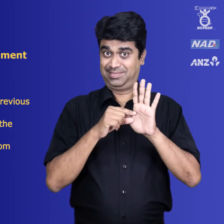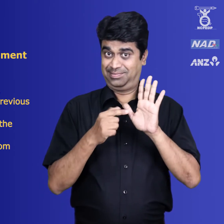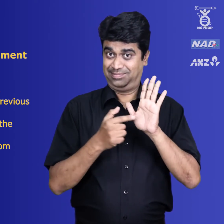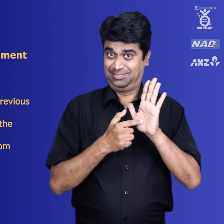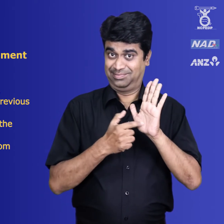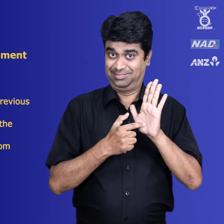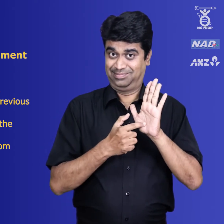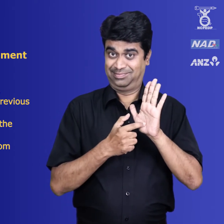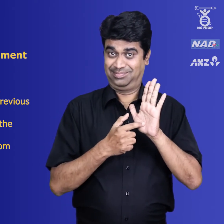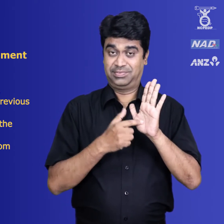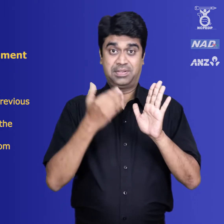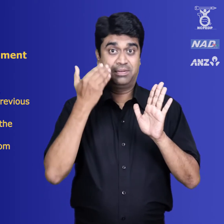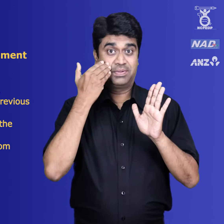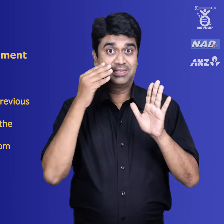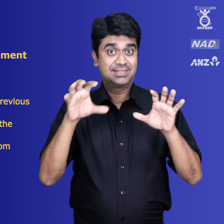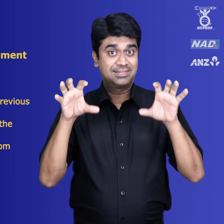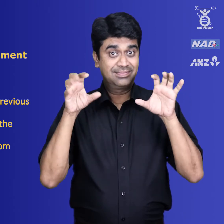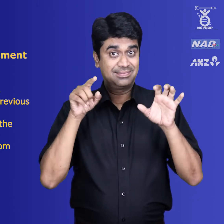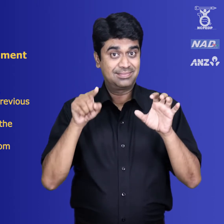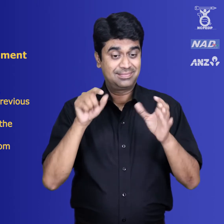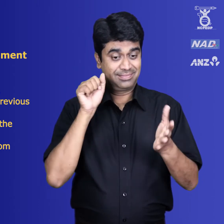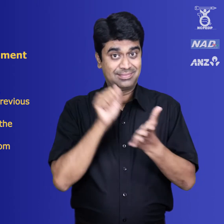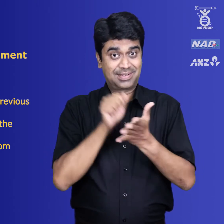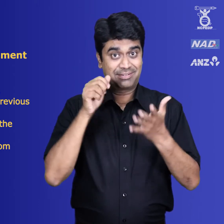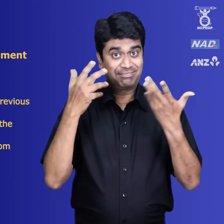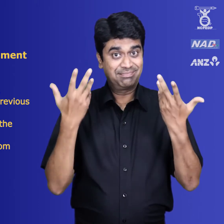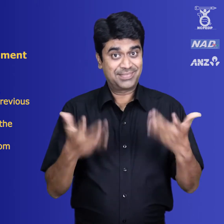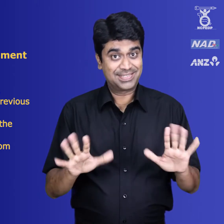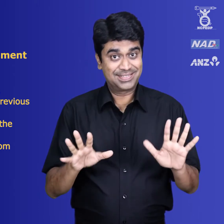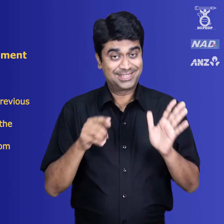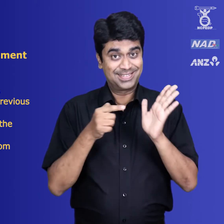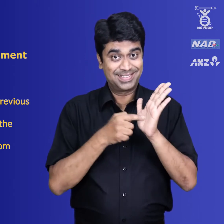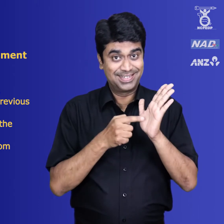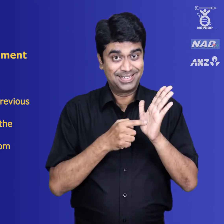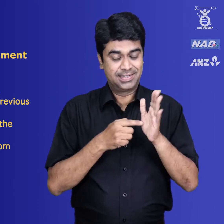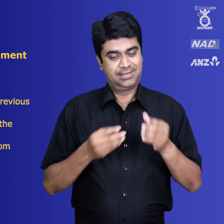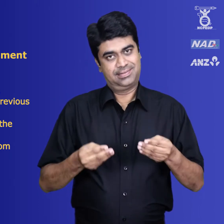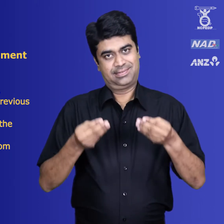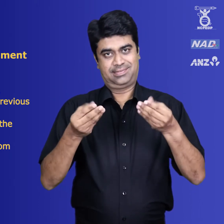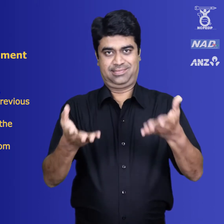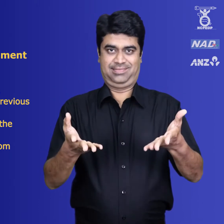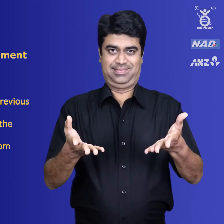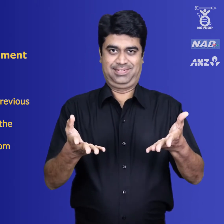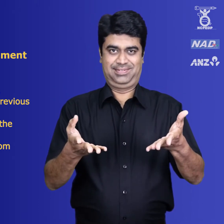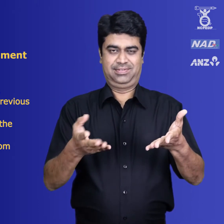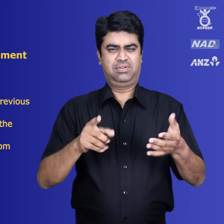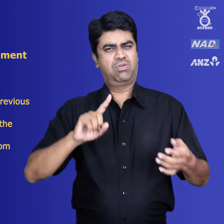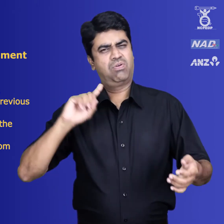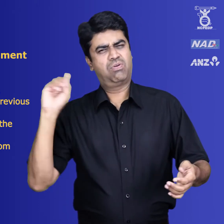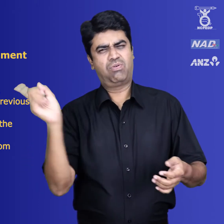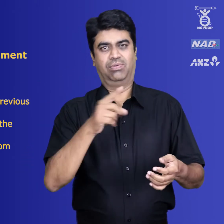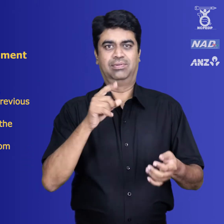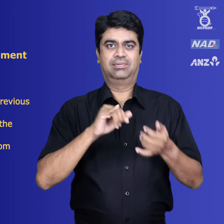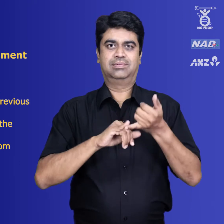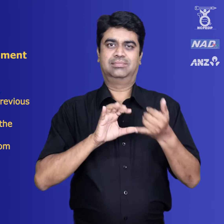The state government may, subject to the condition of previous publication,